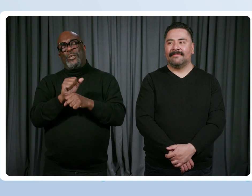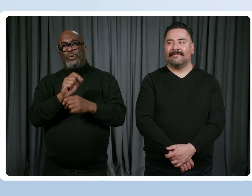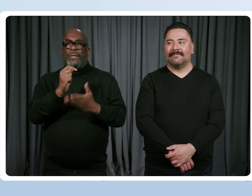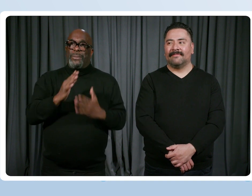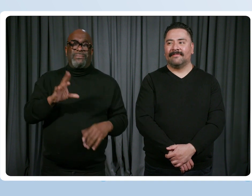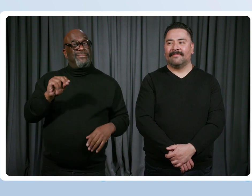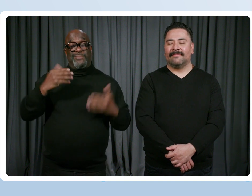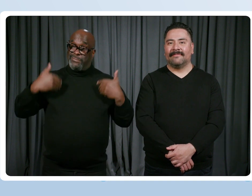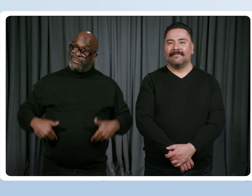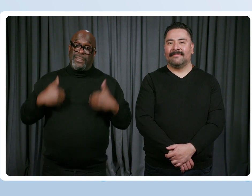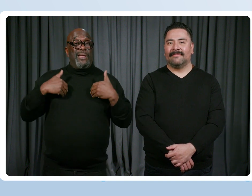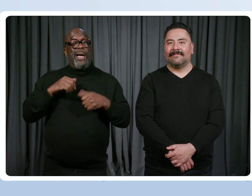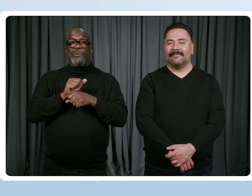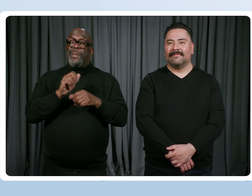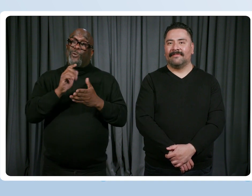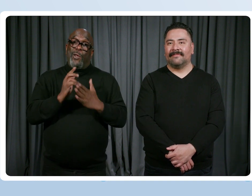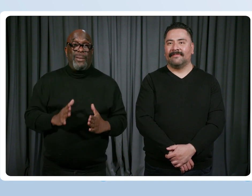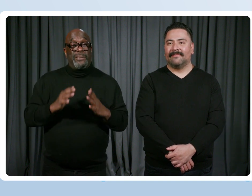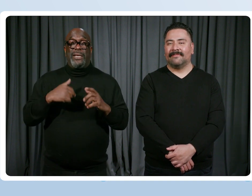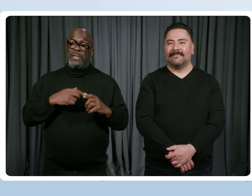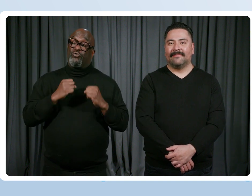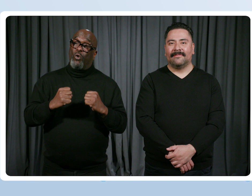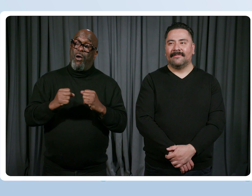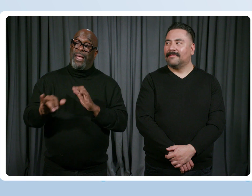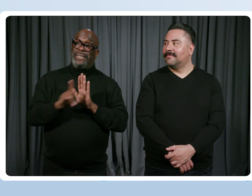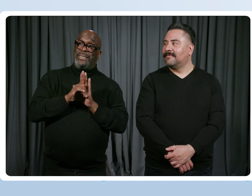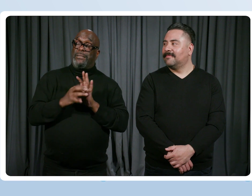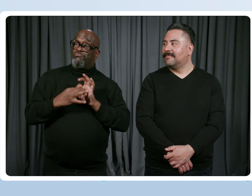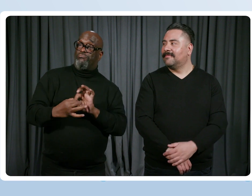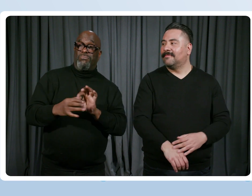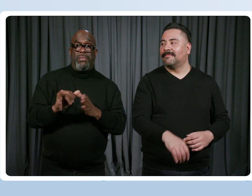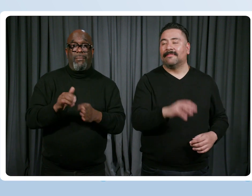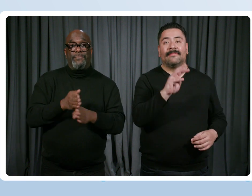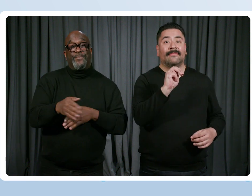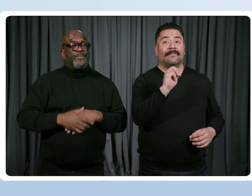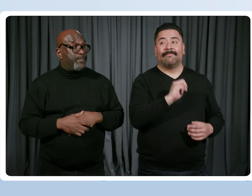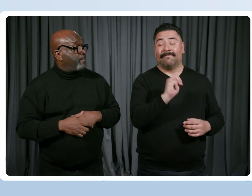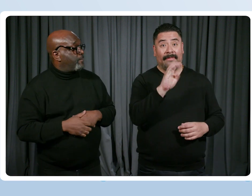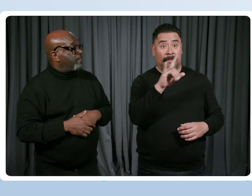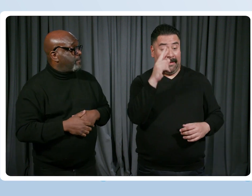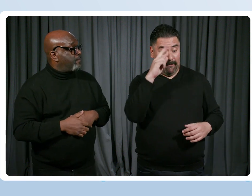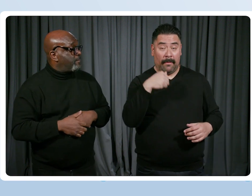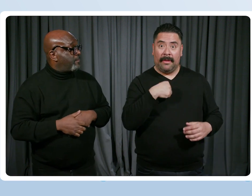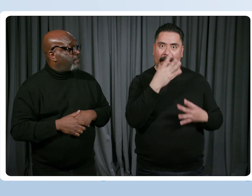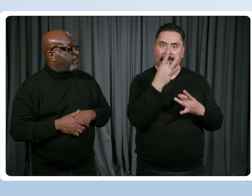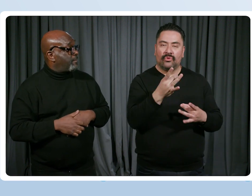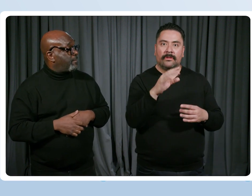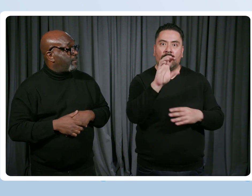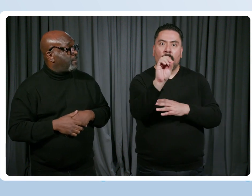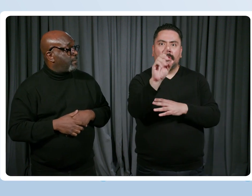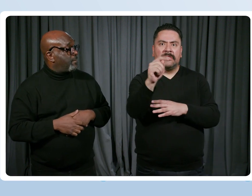am an occupational therapist. So I think it's like a really strong identity that we hold. So for me, I became interested in occupational therapy when I was in high